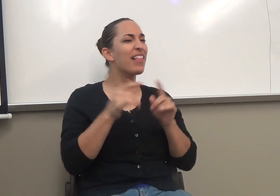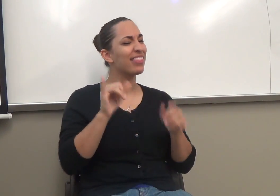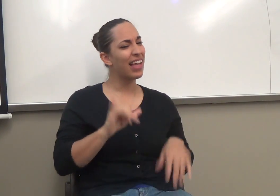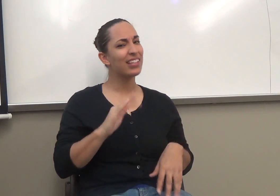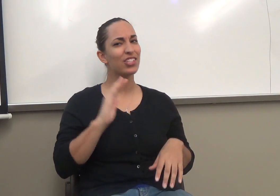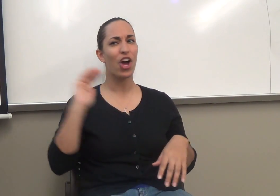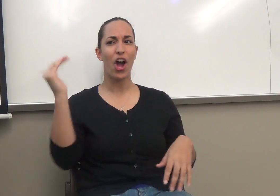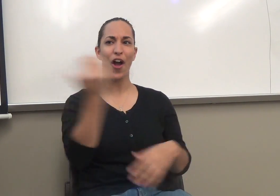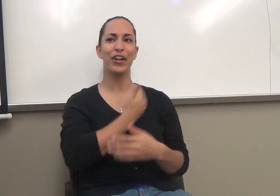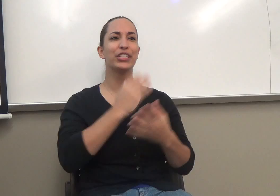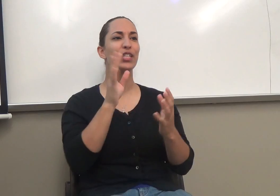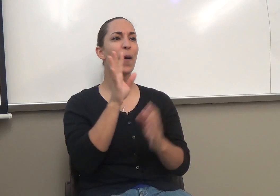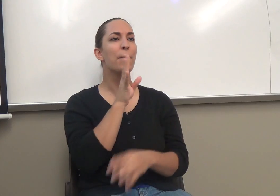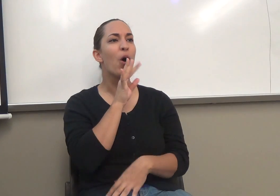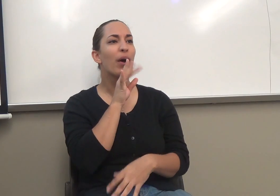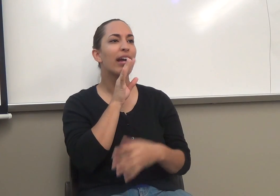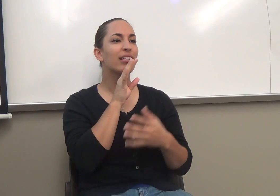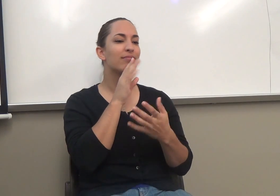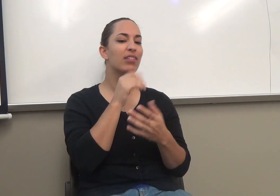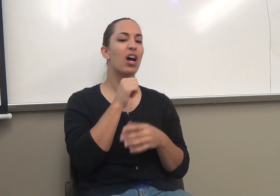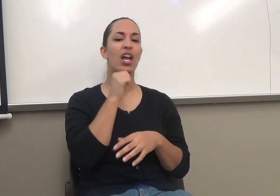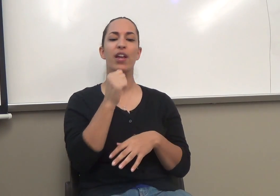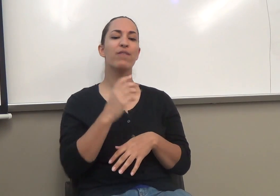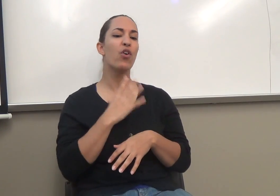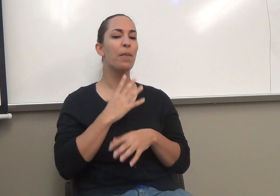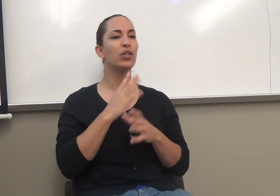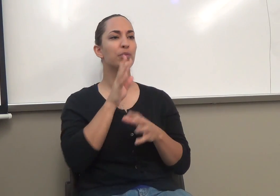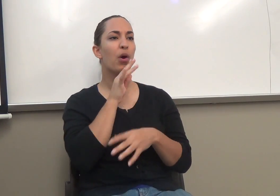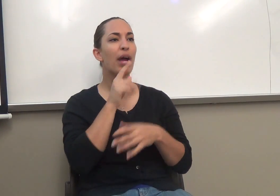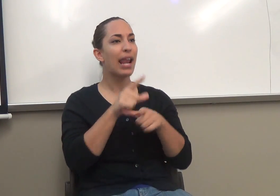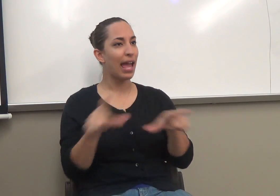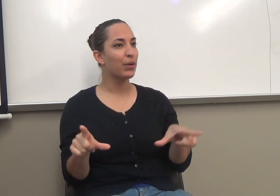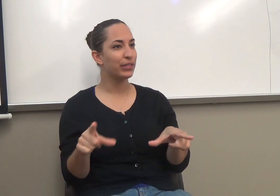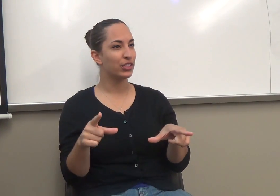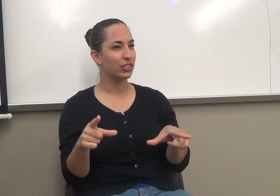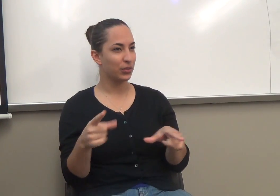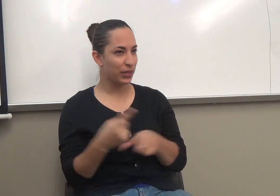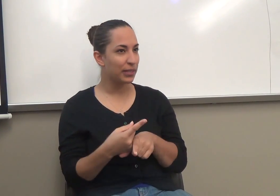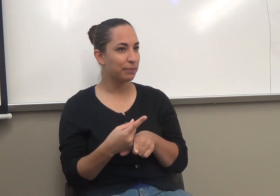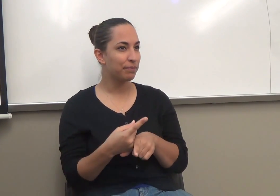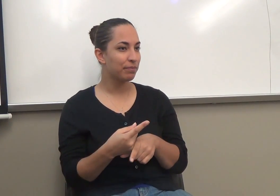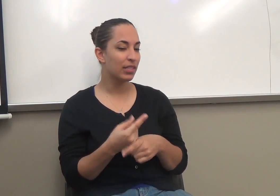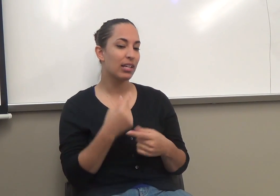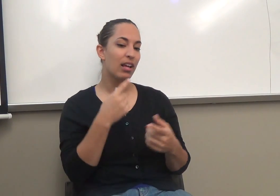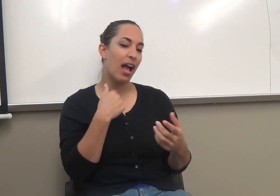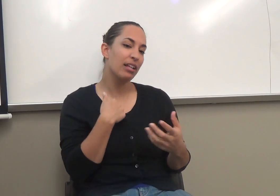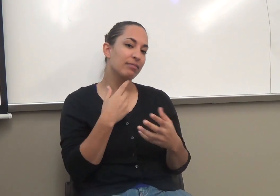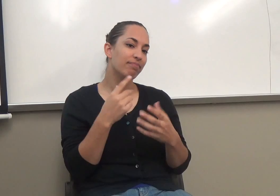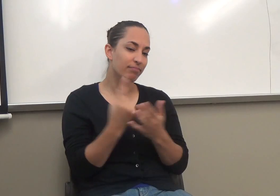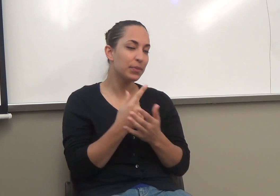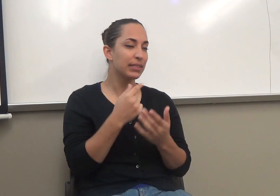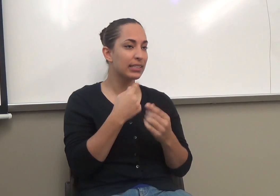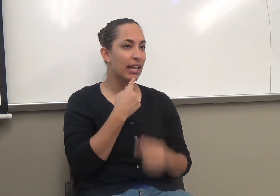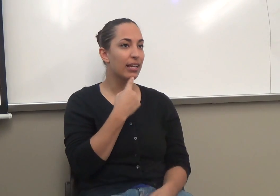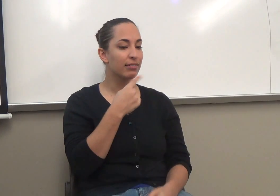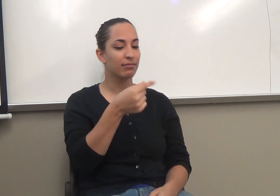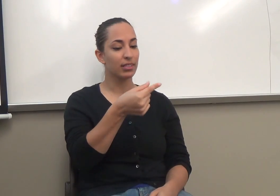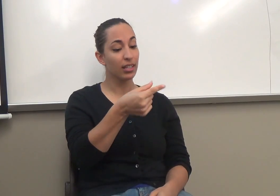all use some form of informal spoken language, okay? The real meaning of it